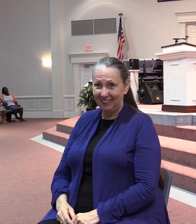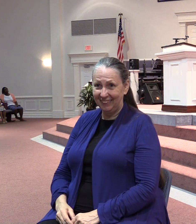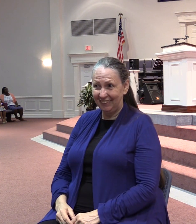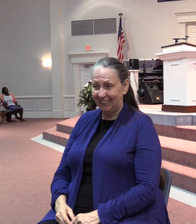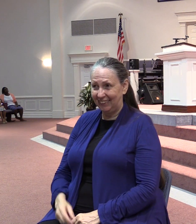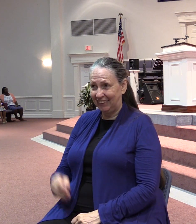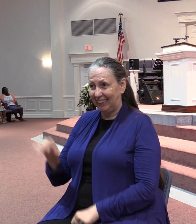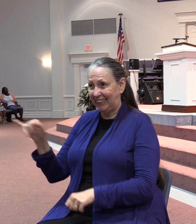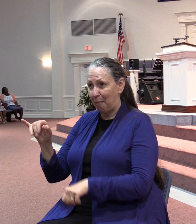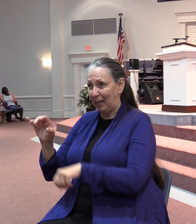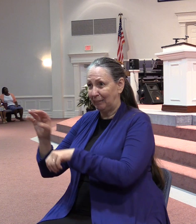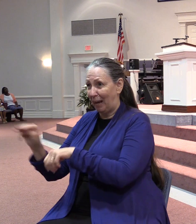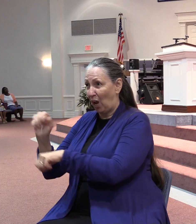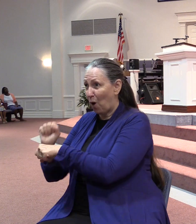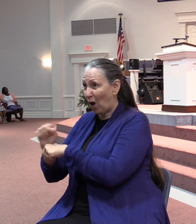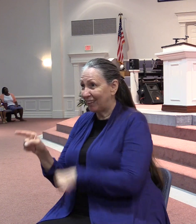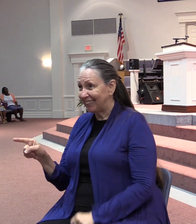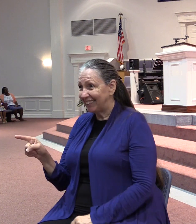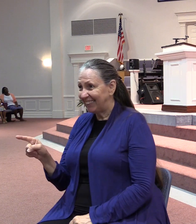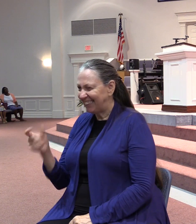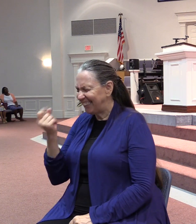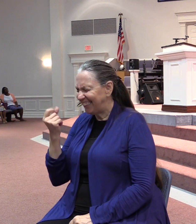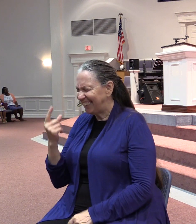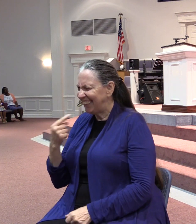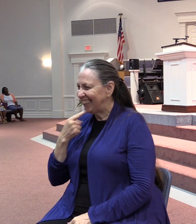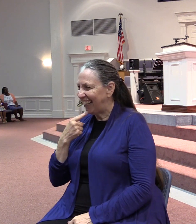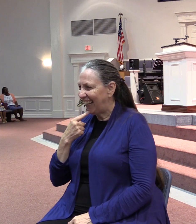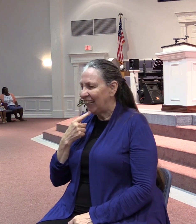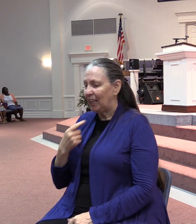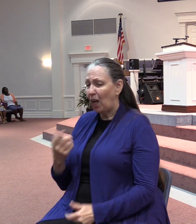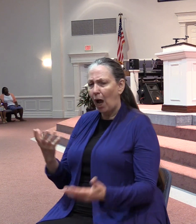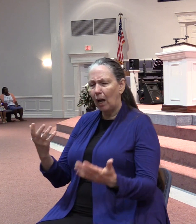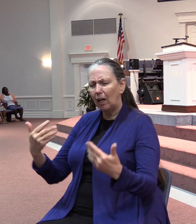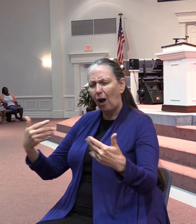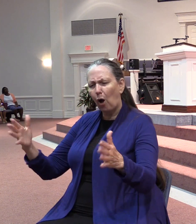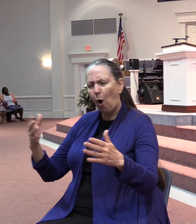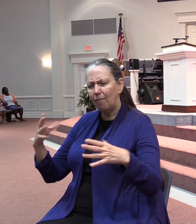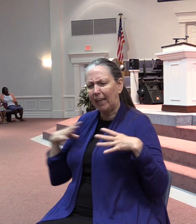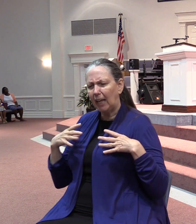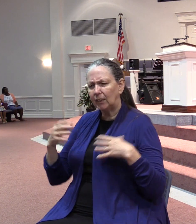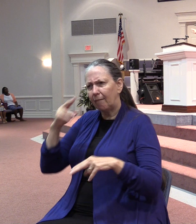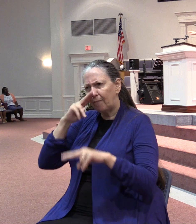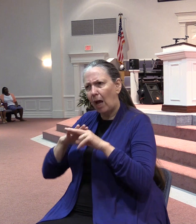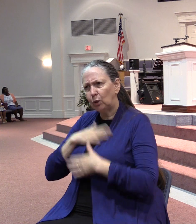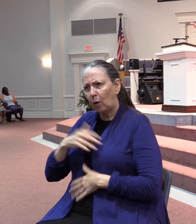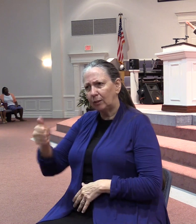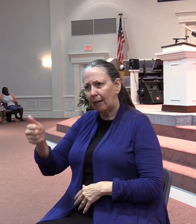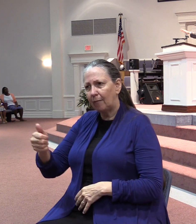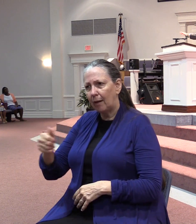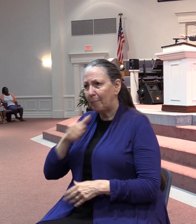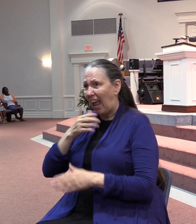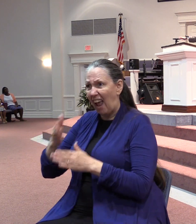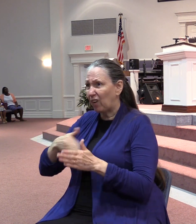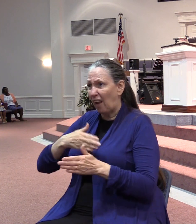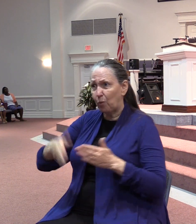work. And I'm not, you know this. I mean, you've heard me say that. I want you to go on vacation. I want you to go have fun. I get all that. But not every weekend.